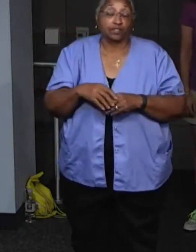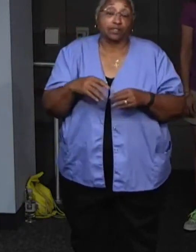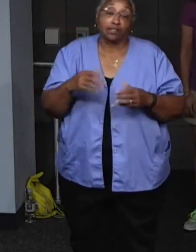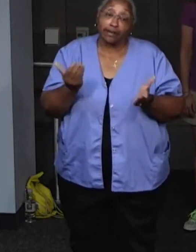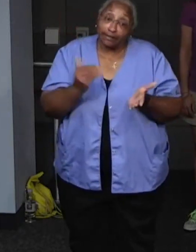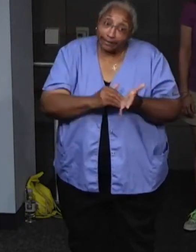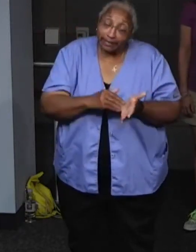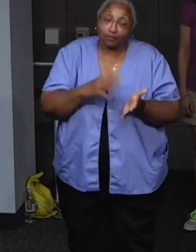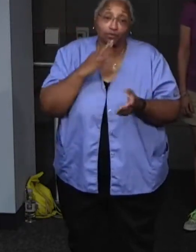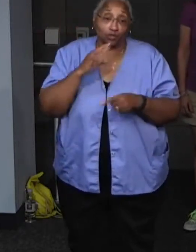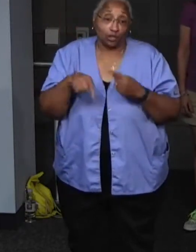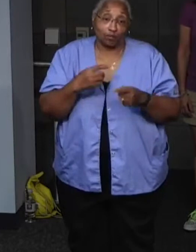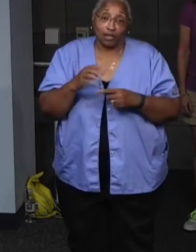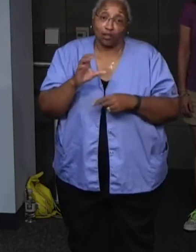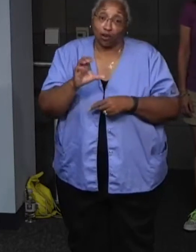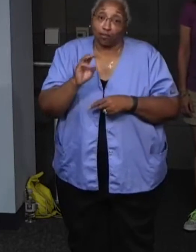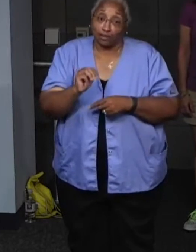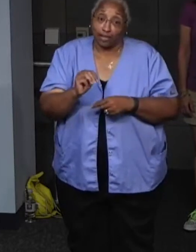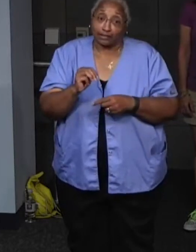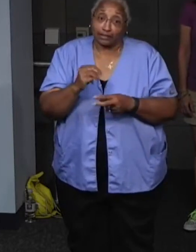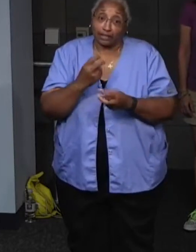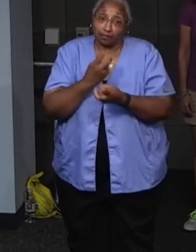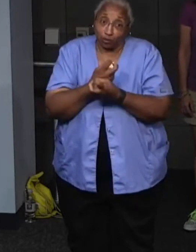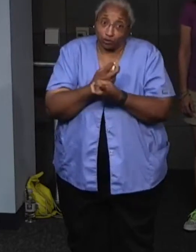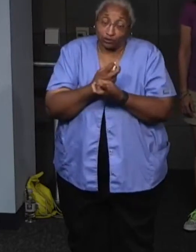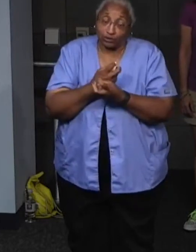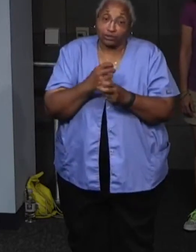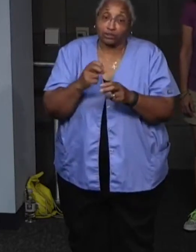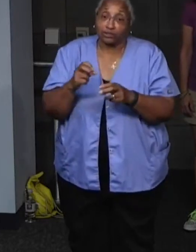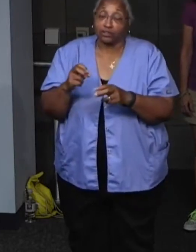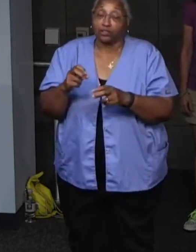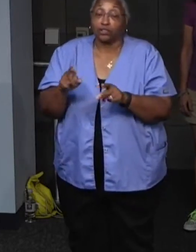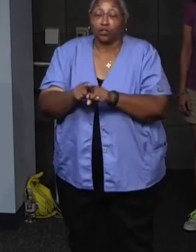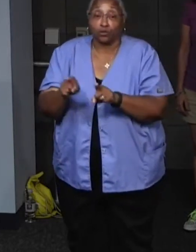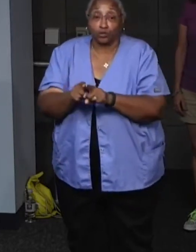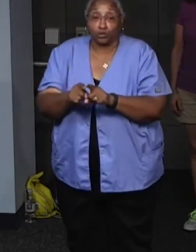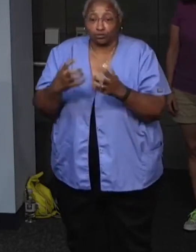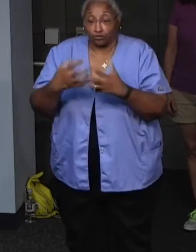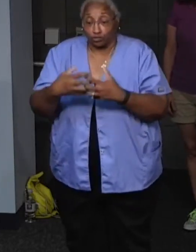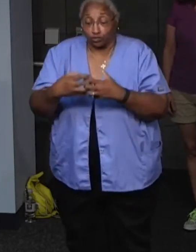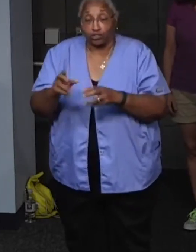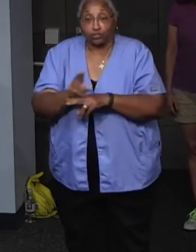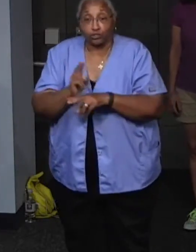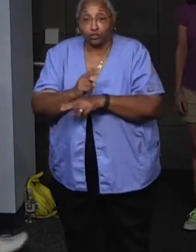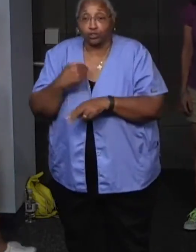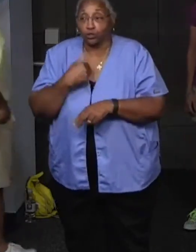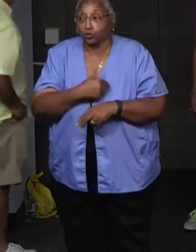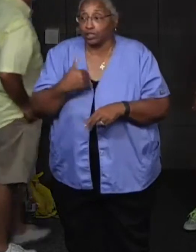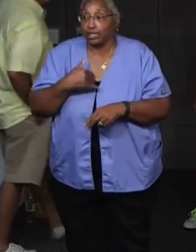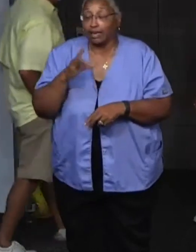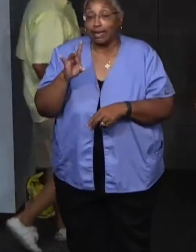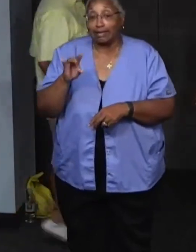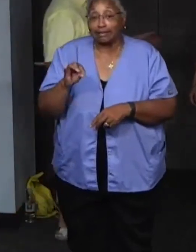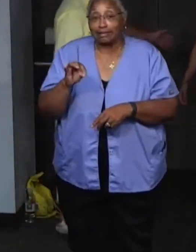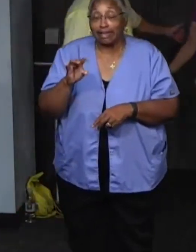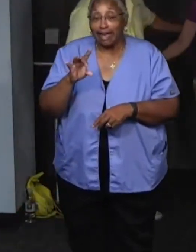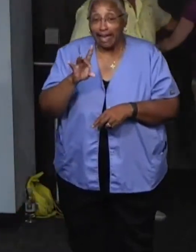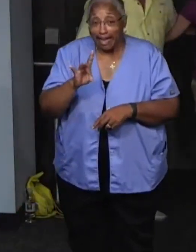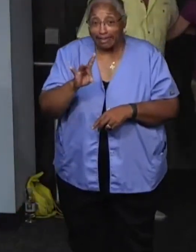generator usage. Again, I'll go over our numbers. Wednesday, September 1st, we had 87 responses to